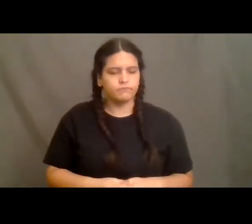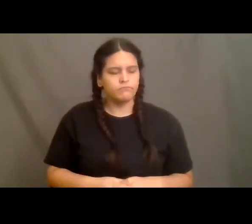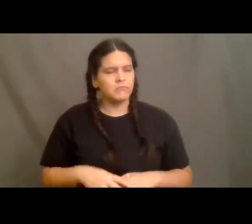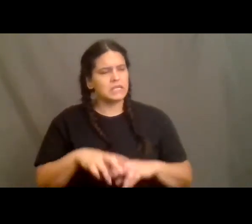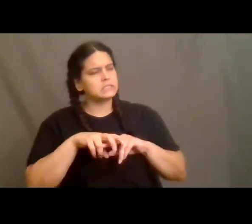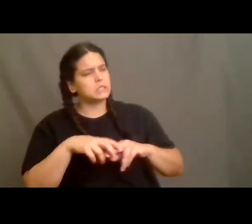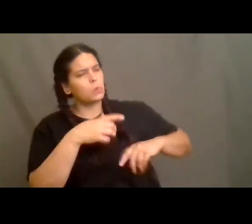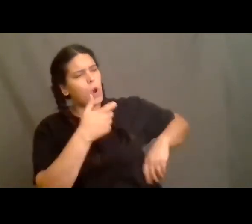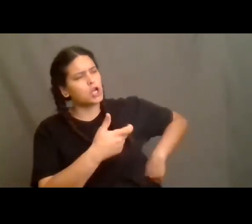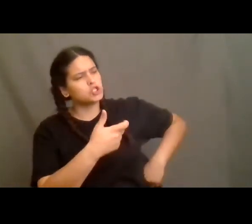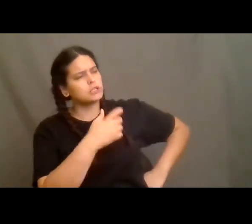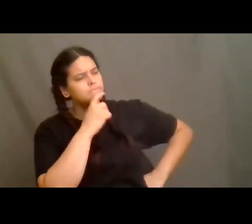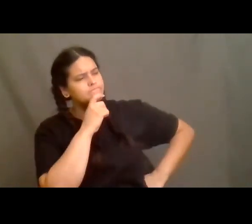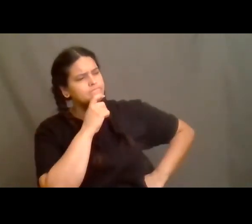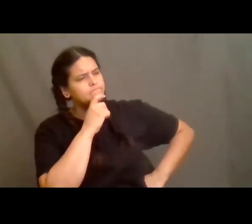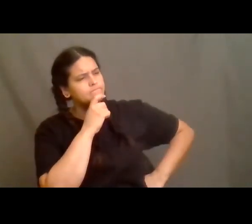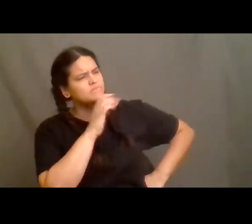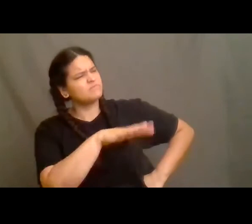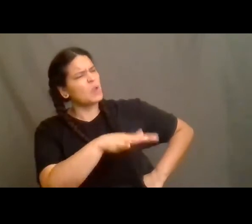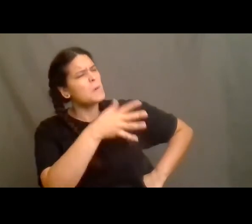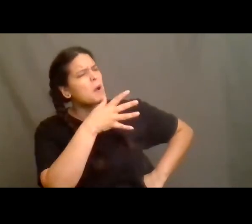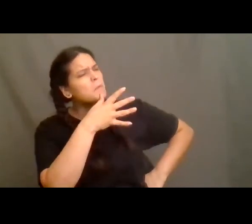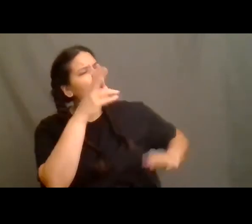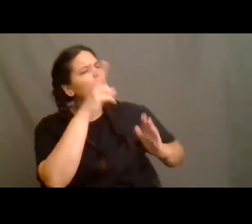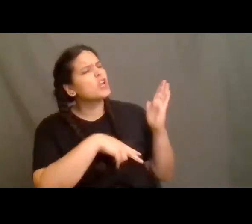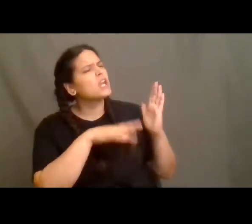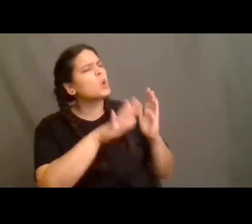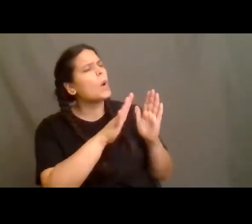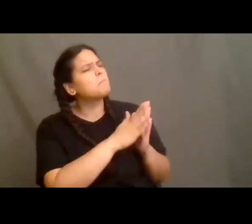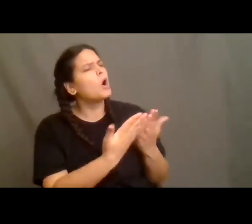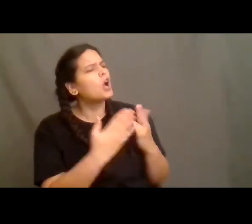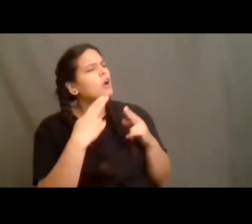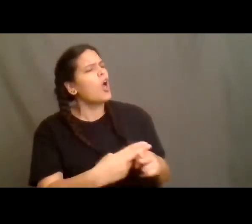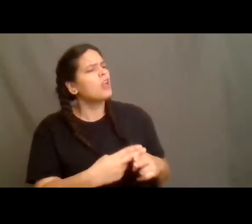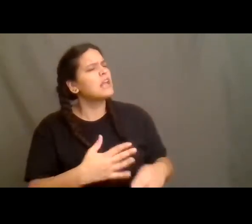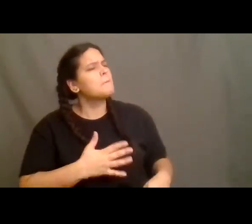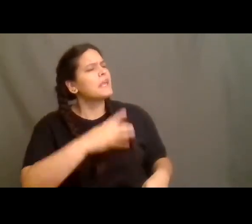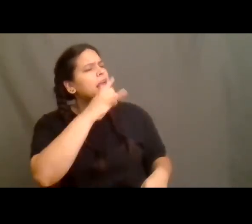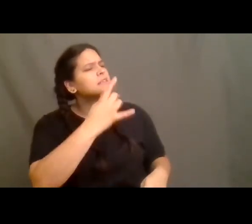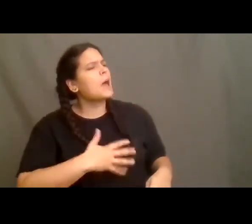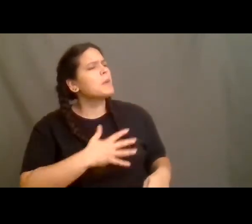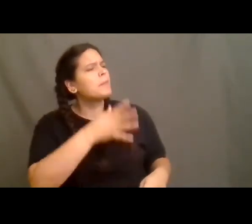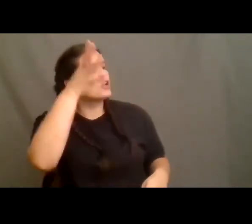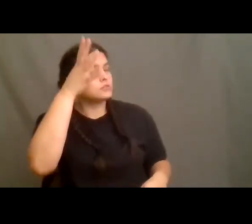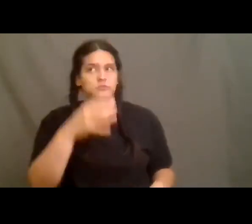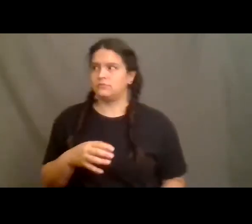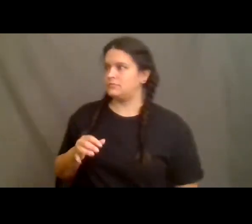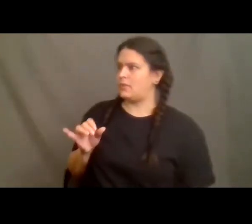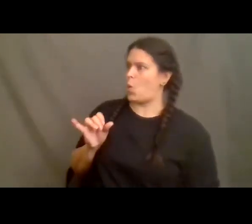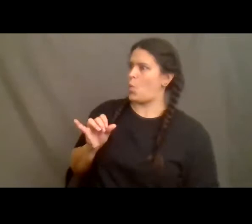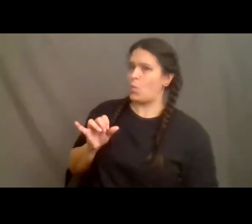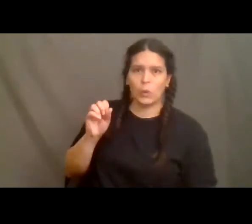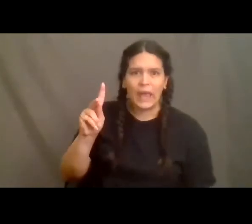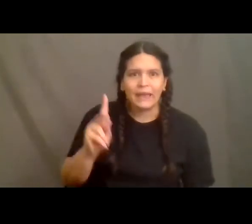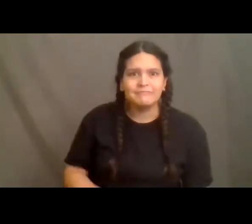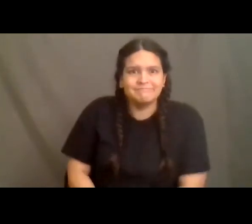Mom, read your book, Happy Kids, Happy Parents. So I was like, oh, okay.